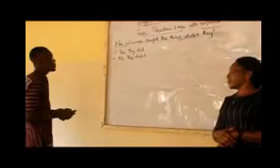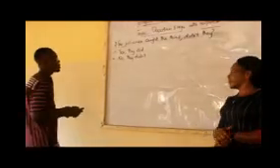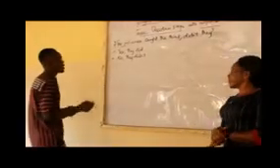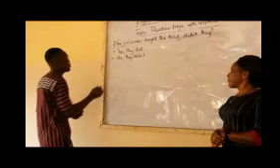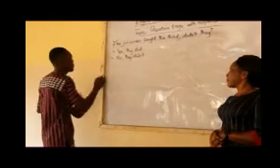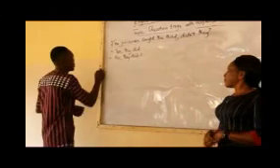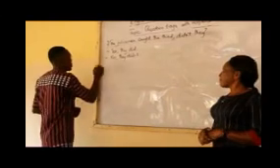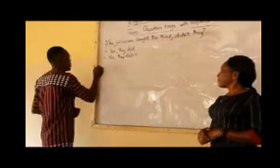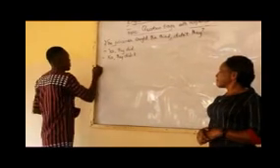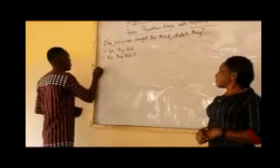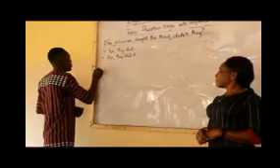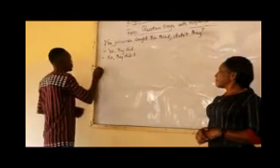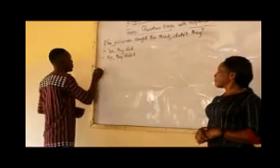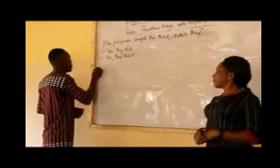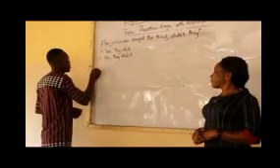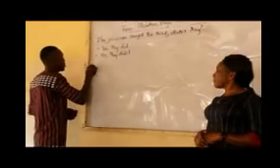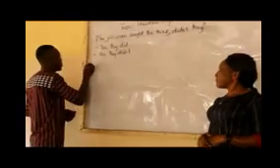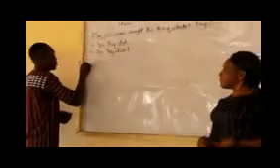Let's have